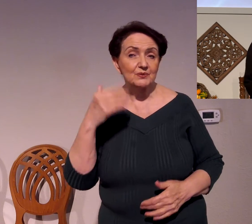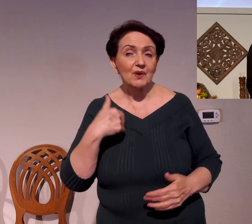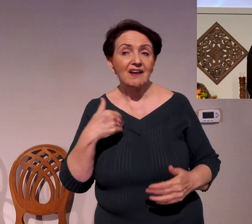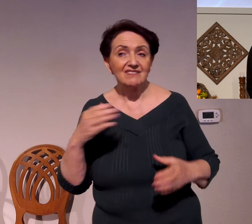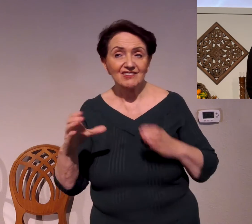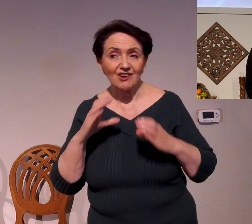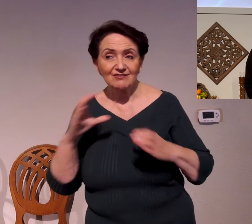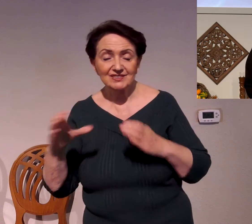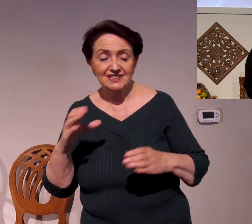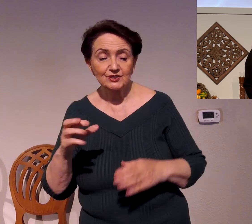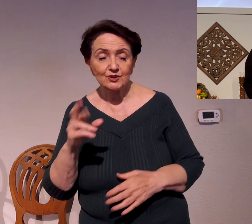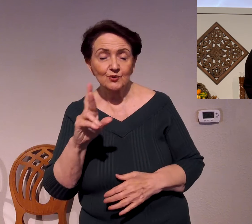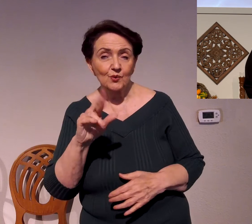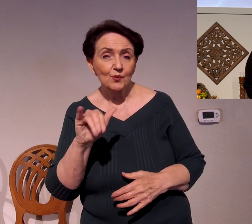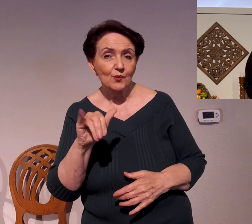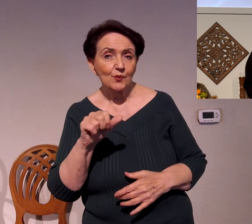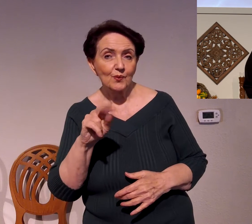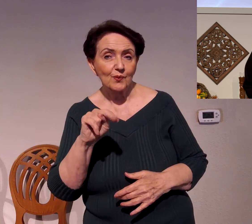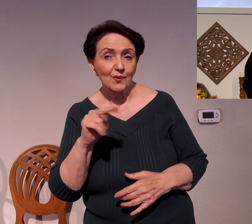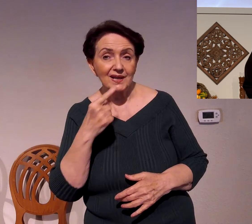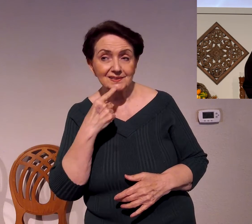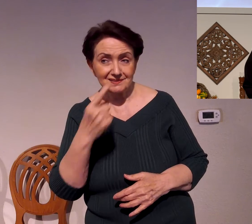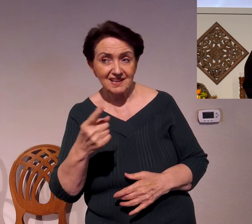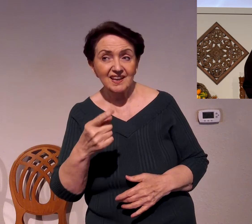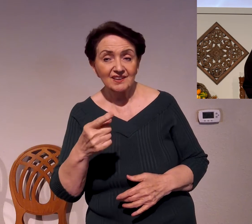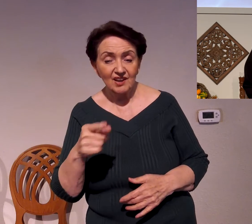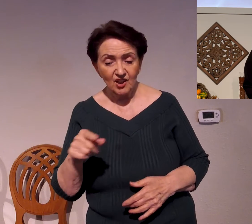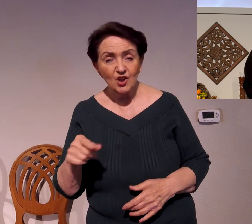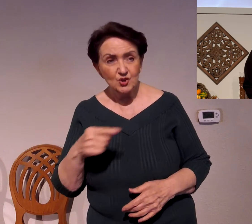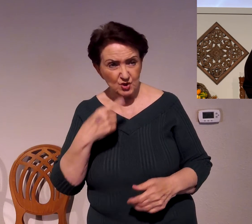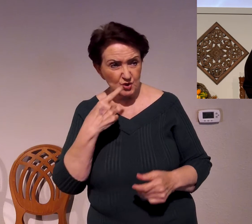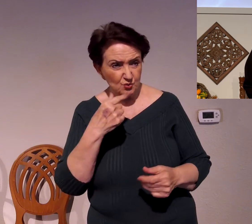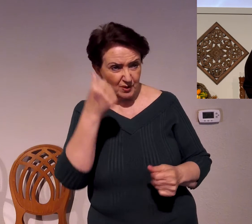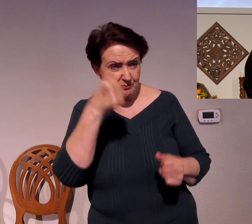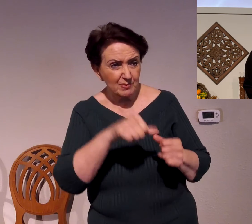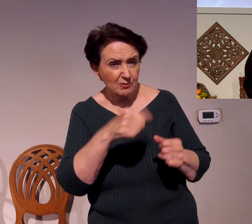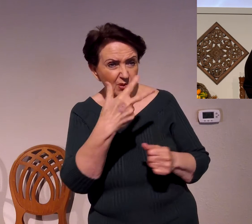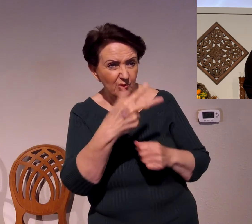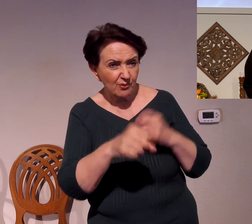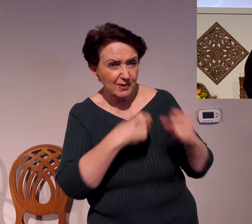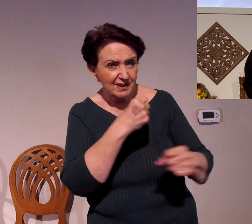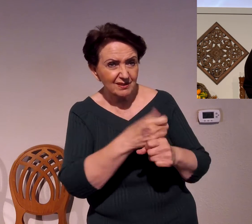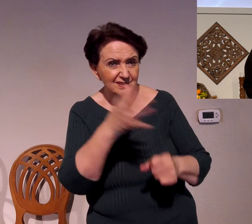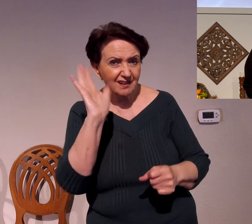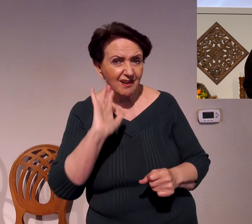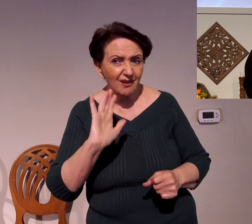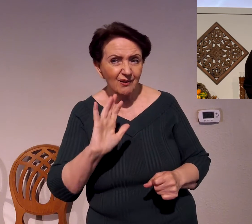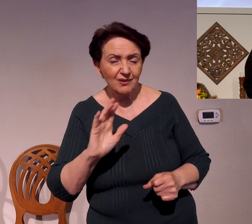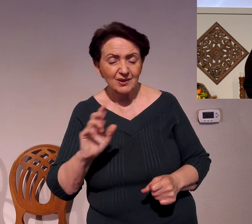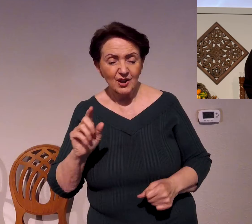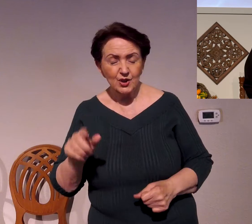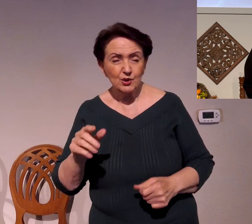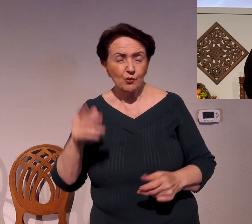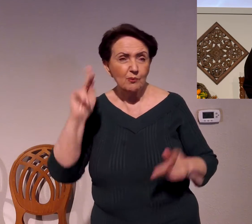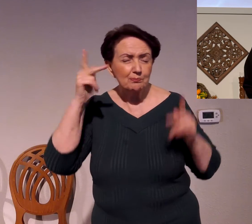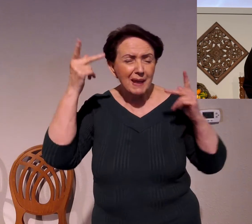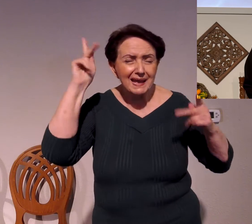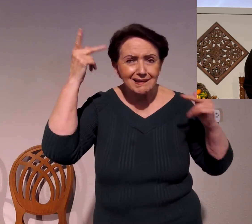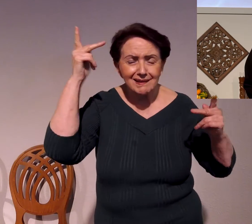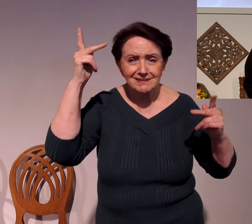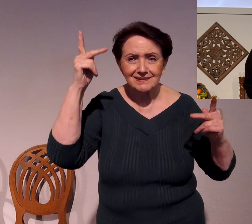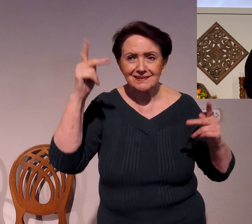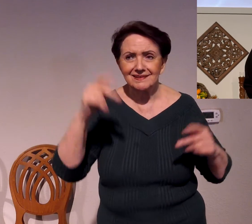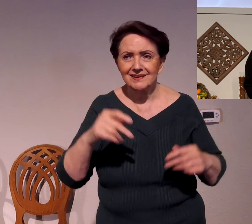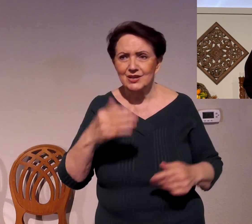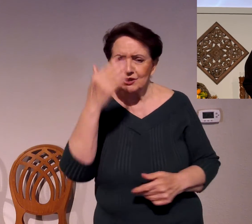because Ryan said to me, do you remember 3 years ago? You were panicked